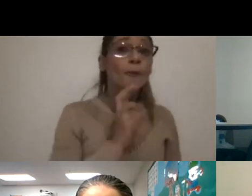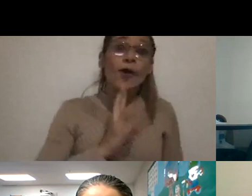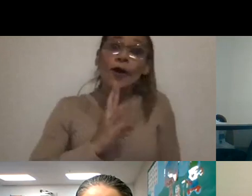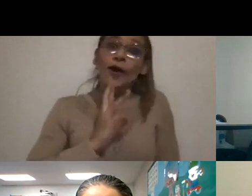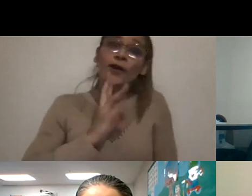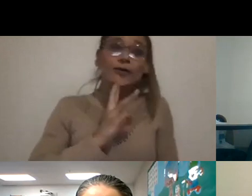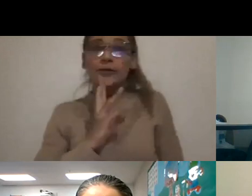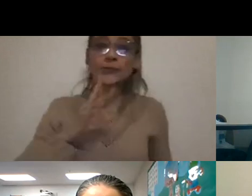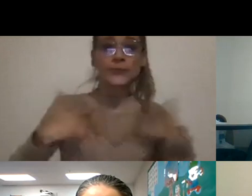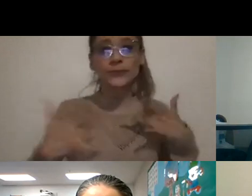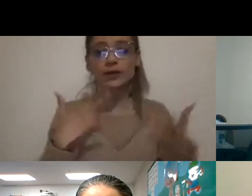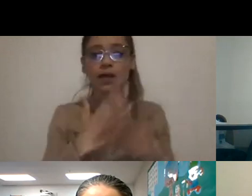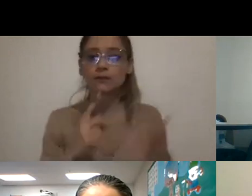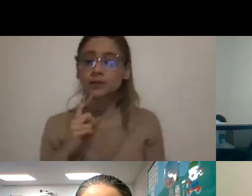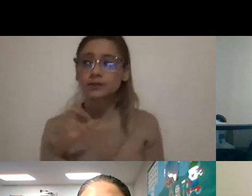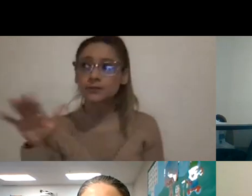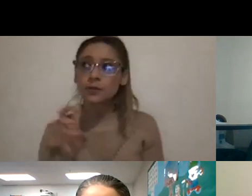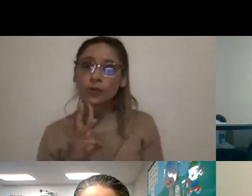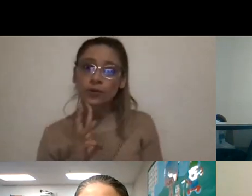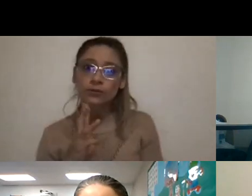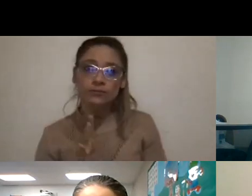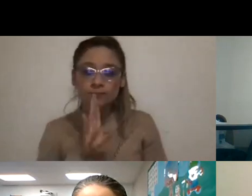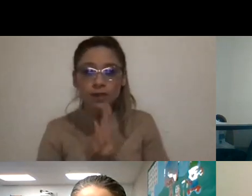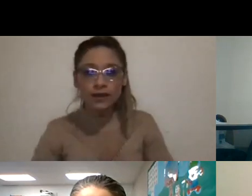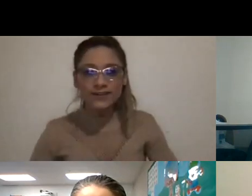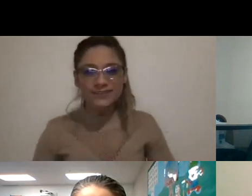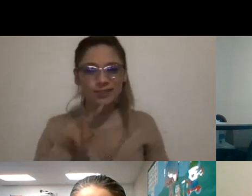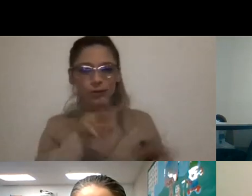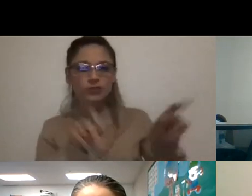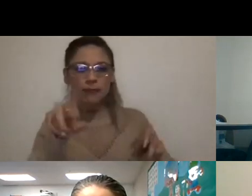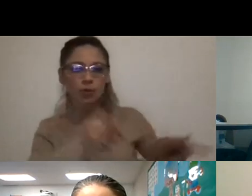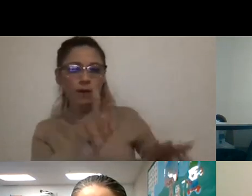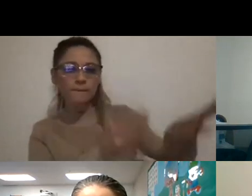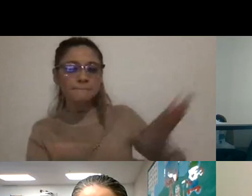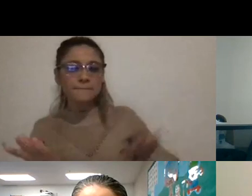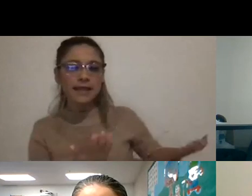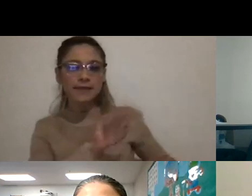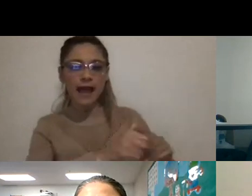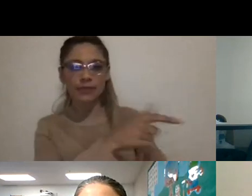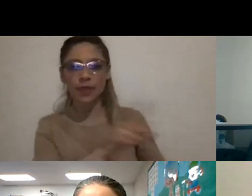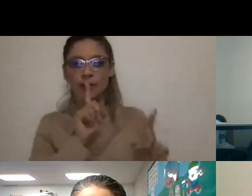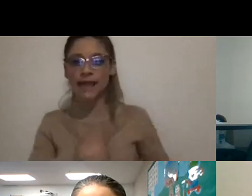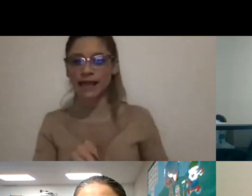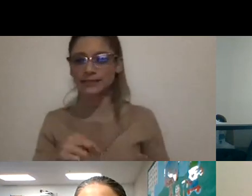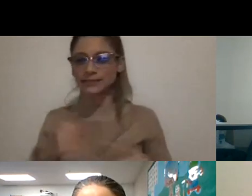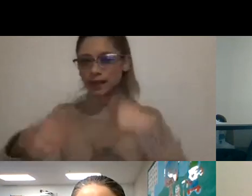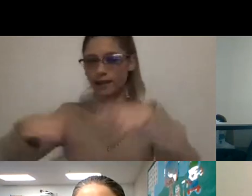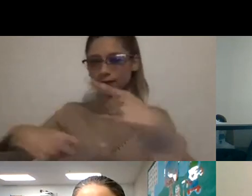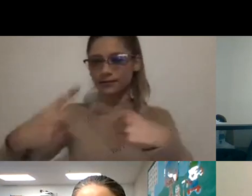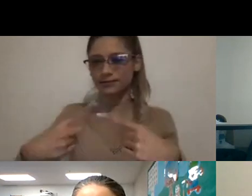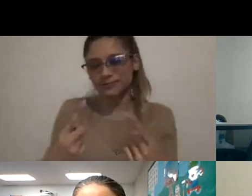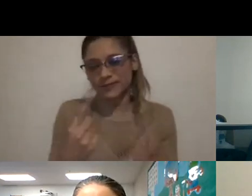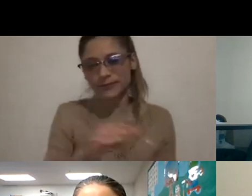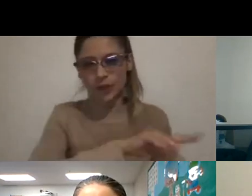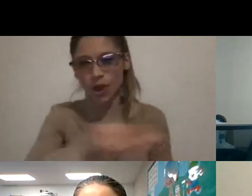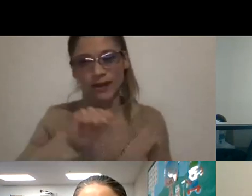Some will repeat it over and over and over again because they're really excited, but some will just say water and that's it. So it really just depends